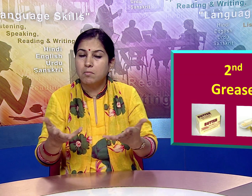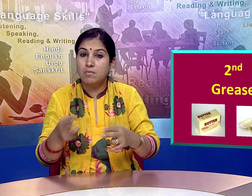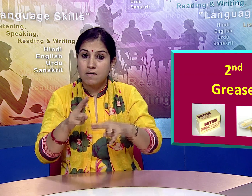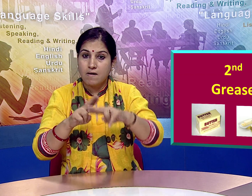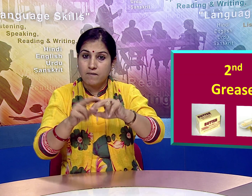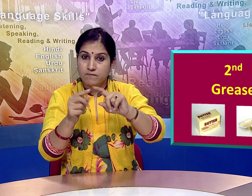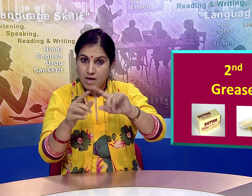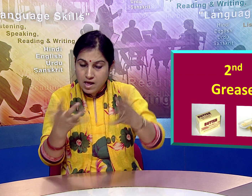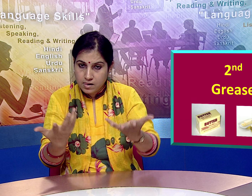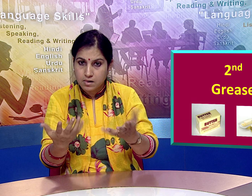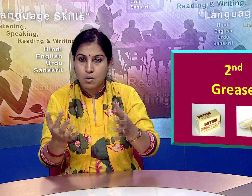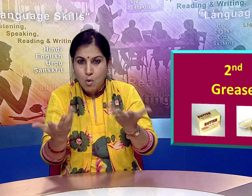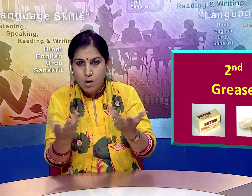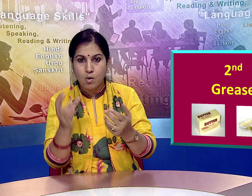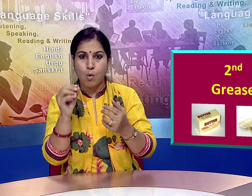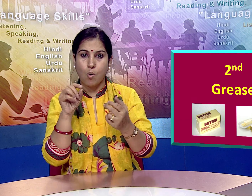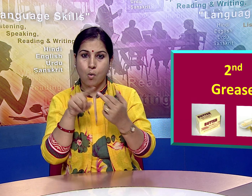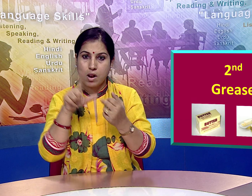contain fat component in them